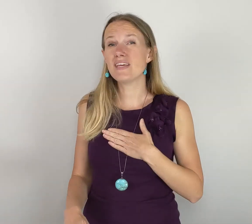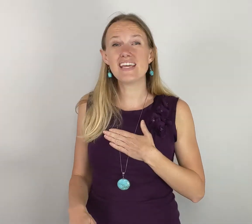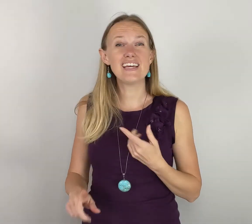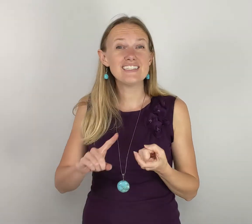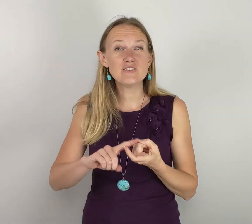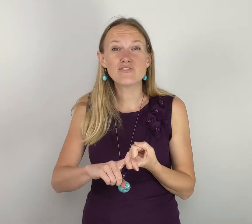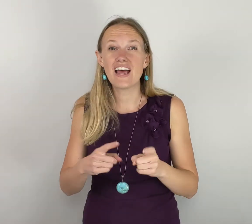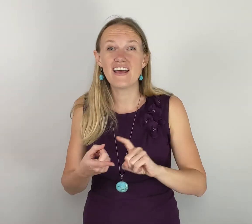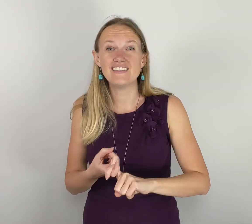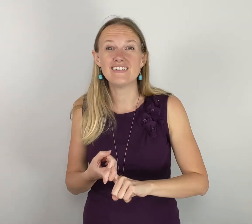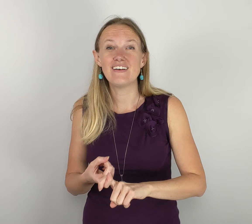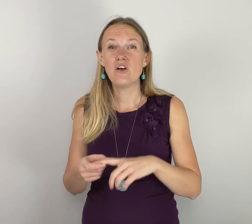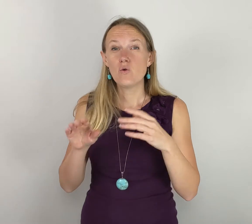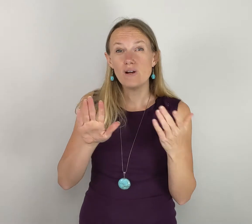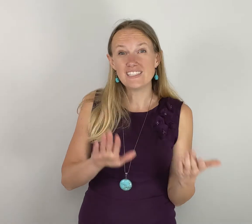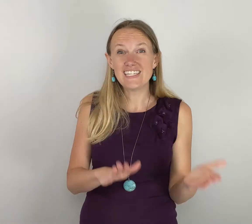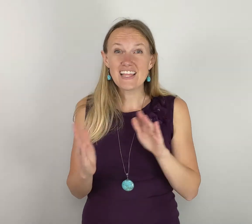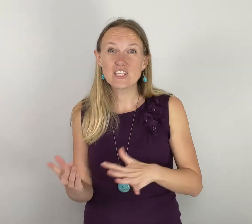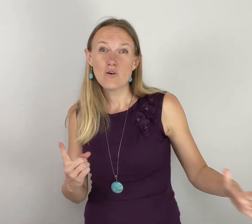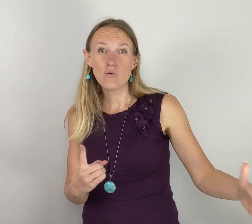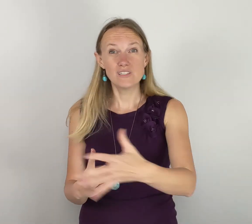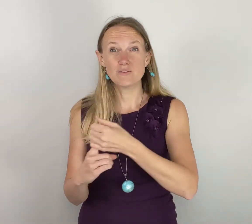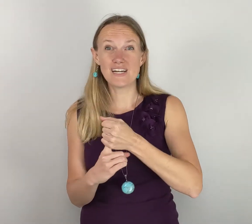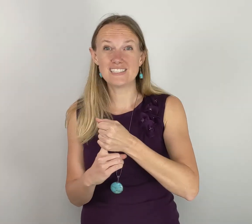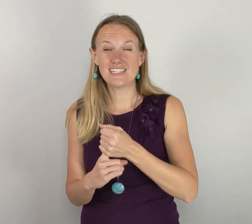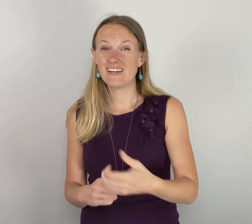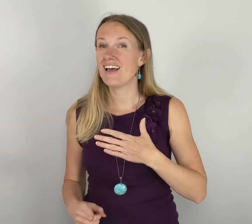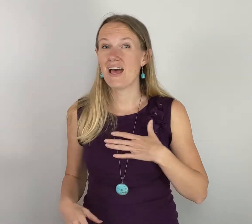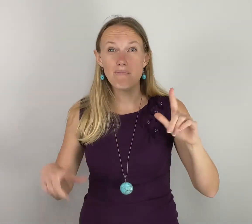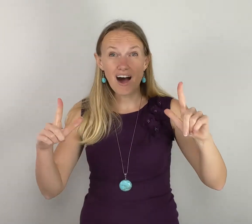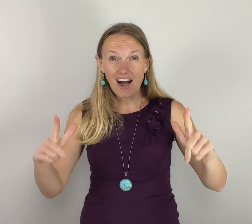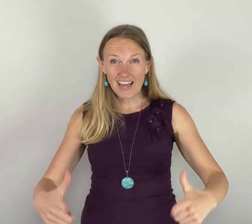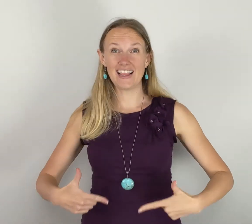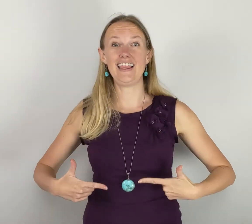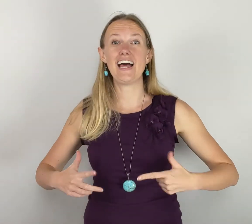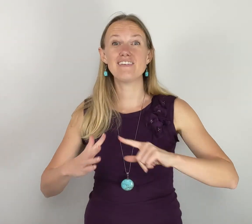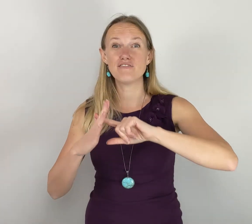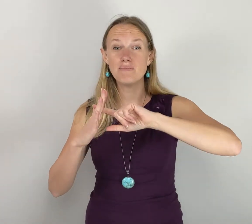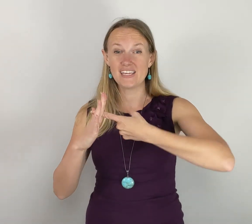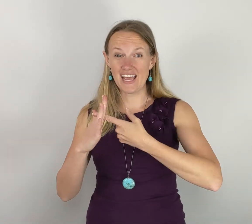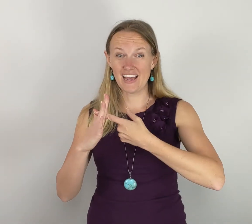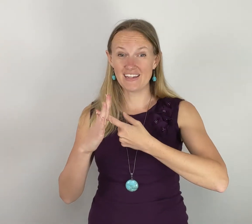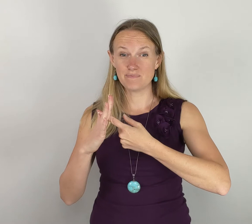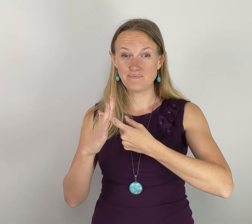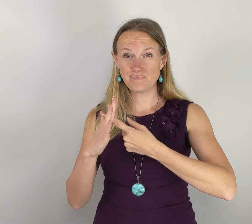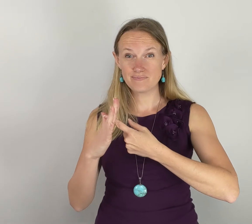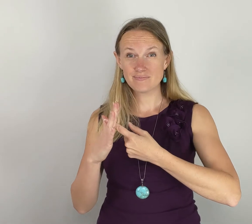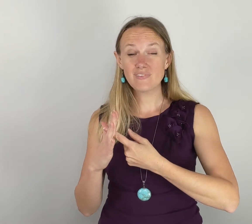me his friend when death was arrested and my life began. And